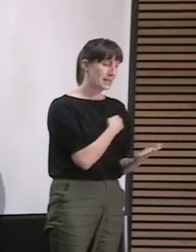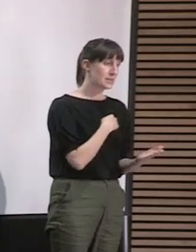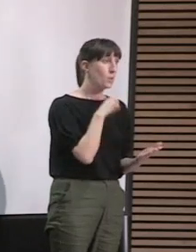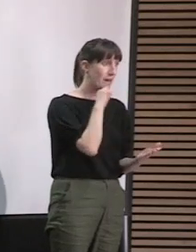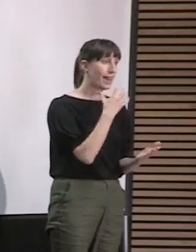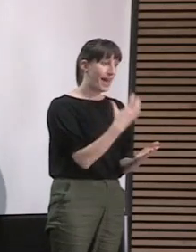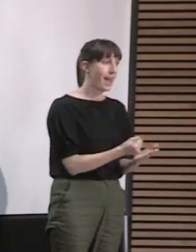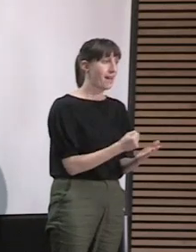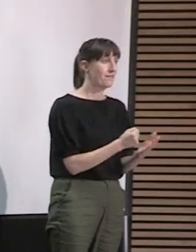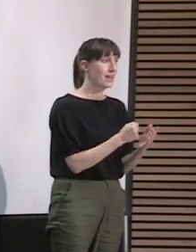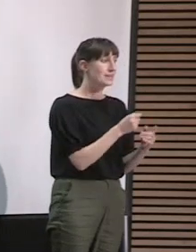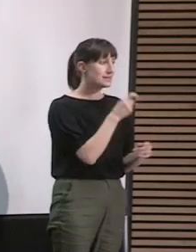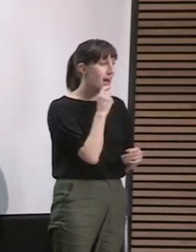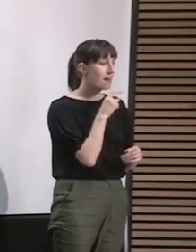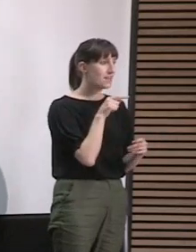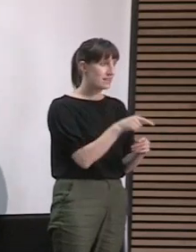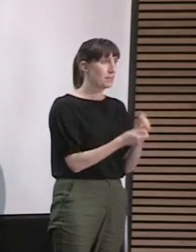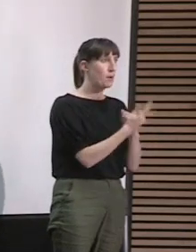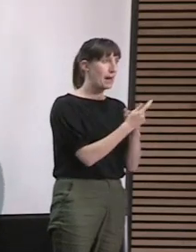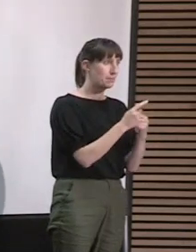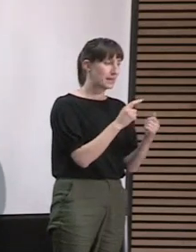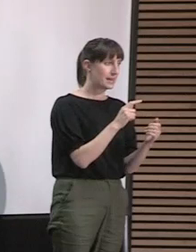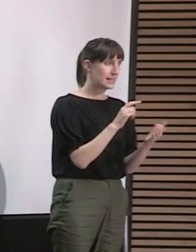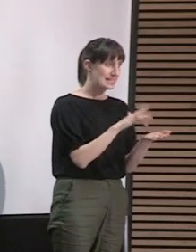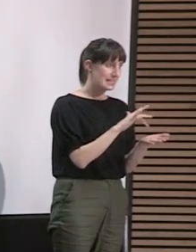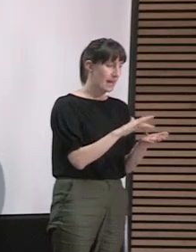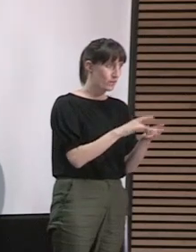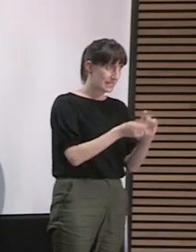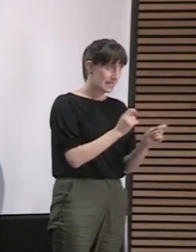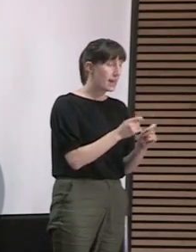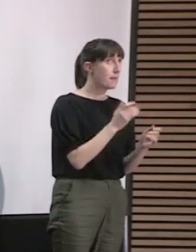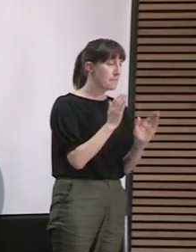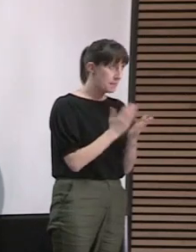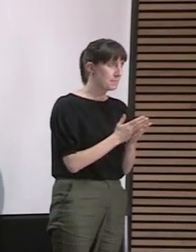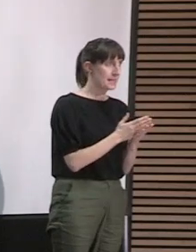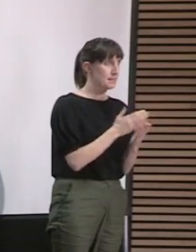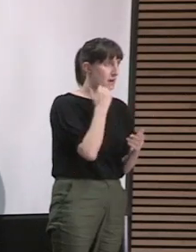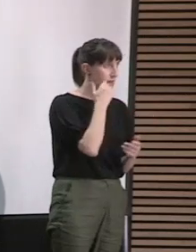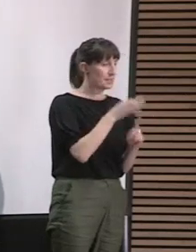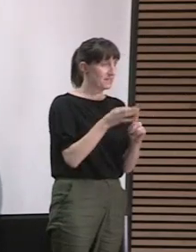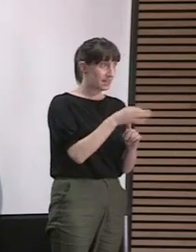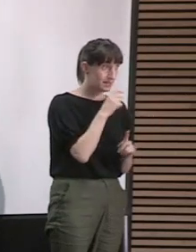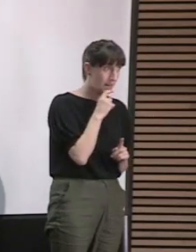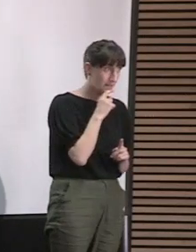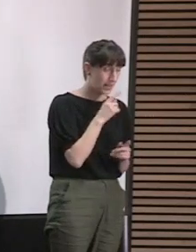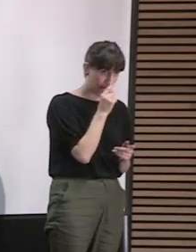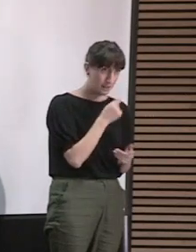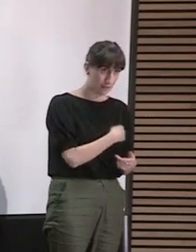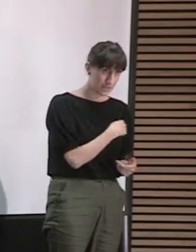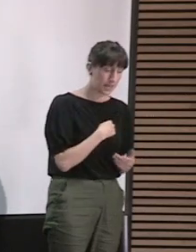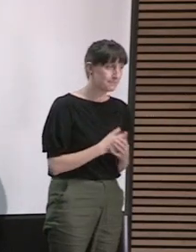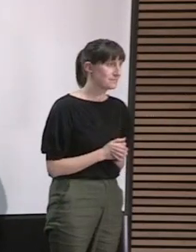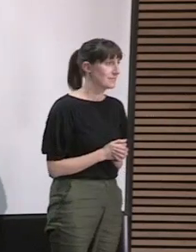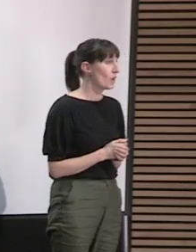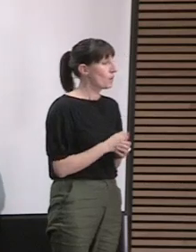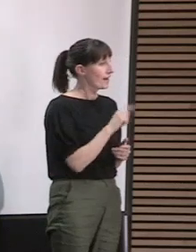don't think I can guarantee that at every pop-up station there will be Māori and Pacifica staff. What I would say, and I just recalled after your last question, is